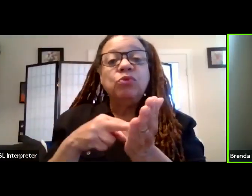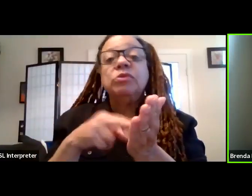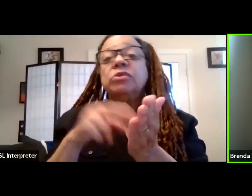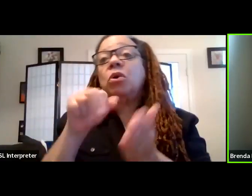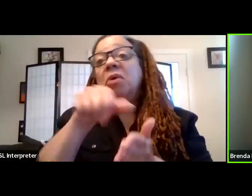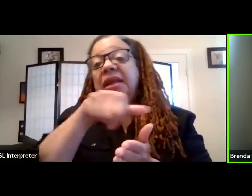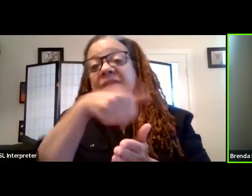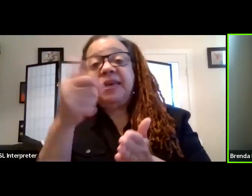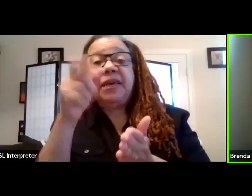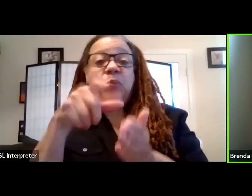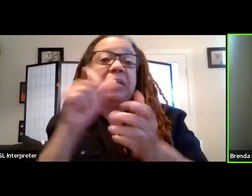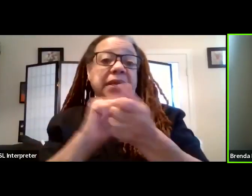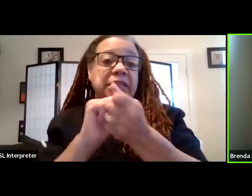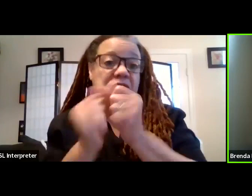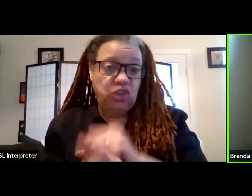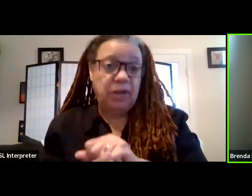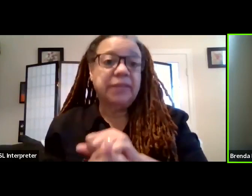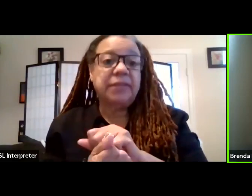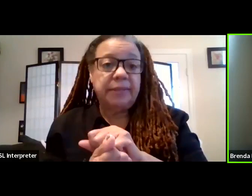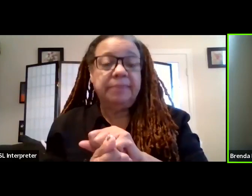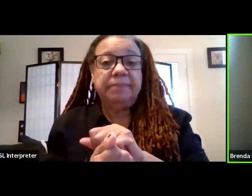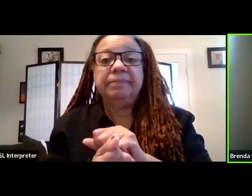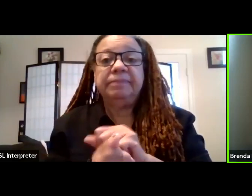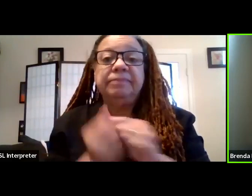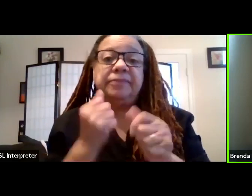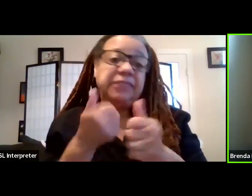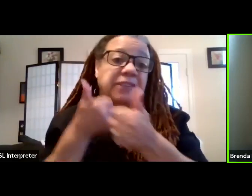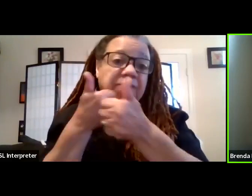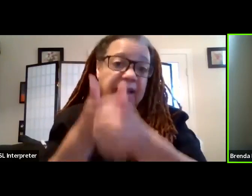to adjust in order to come into compliance.